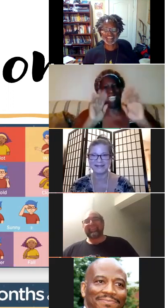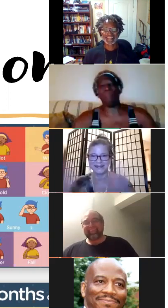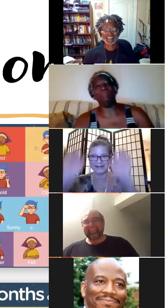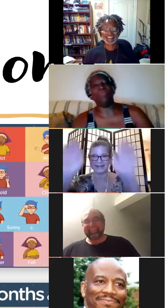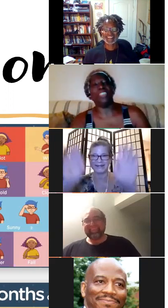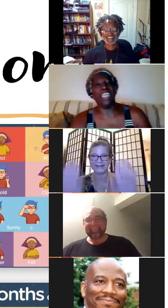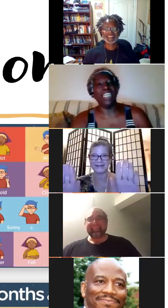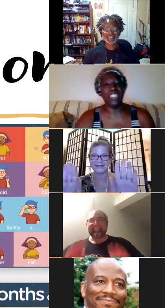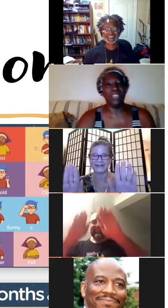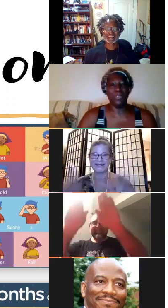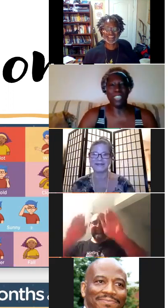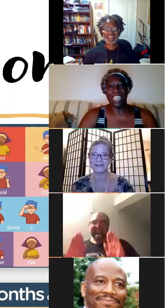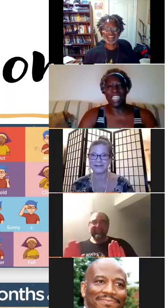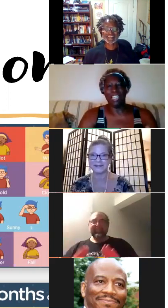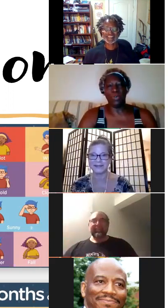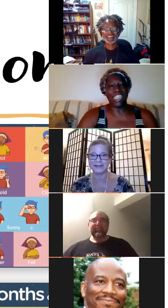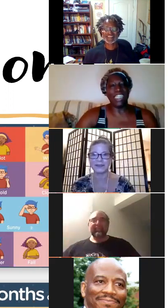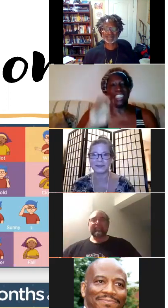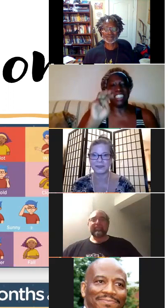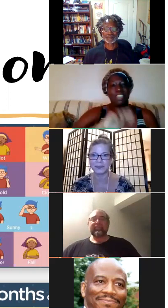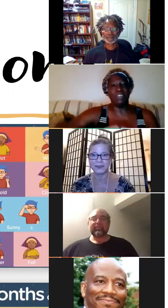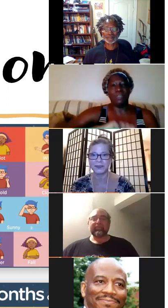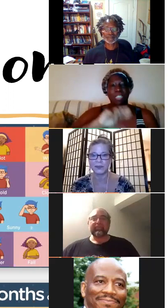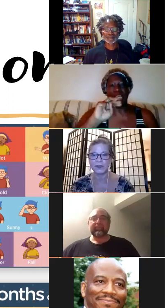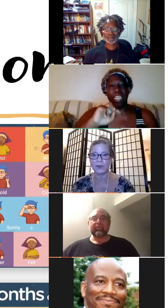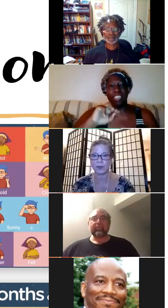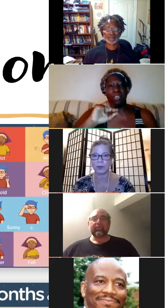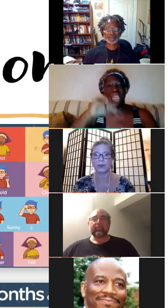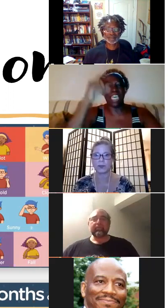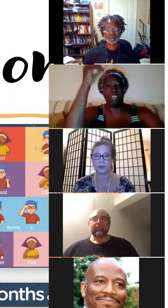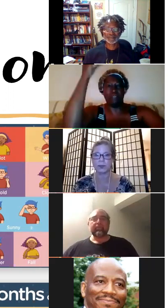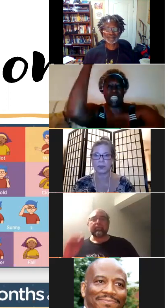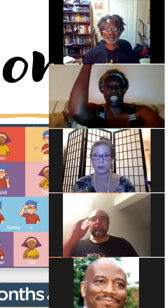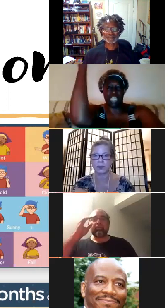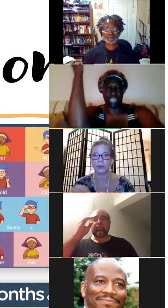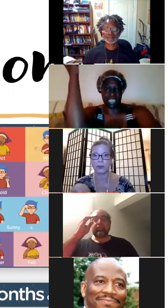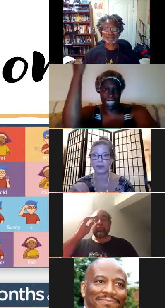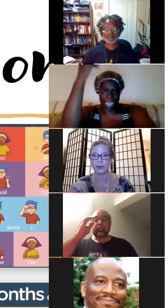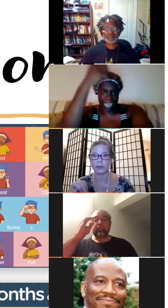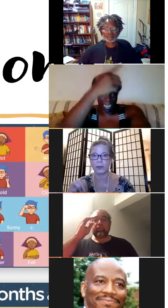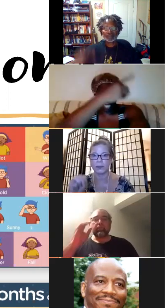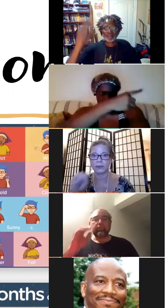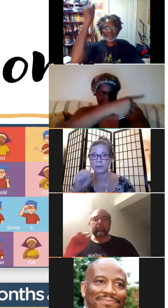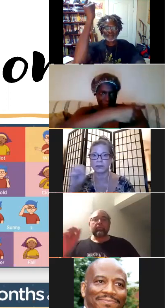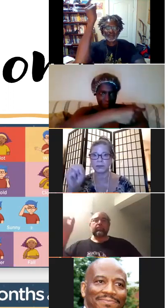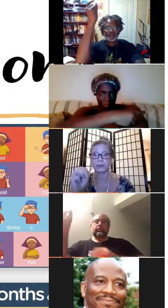Sunday. Okay, so quickly, let's just go over that. So we have